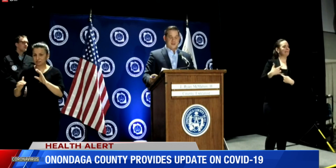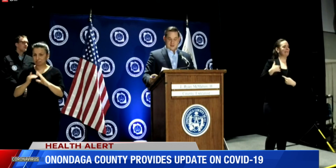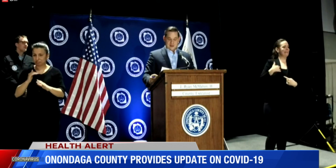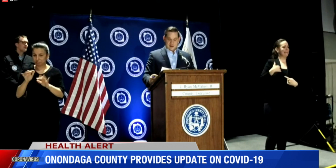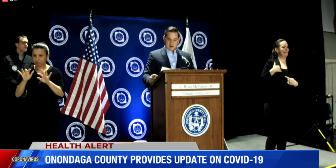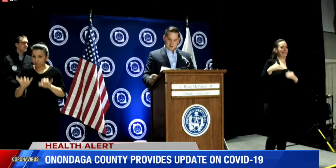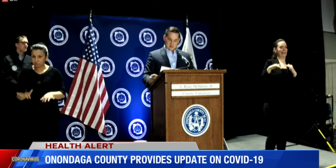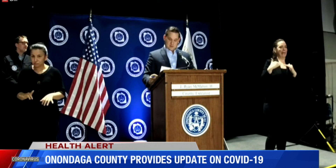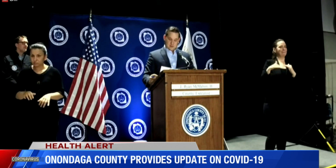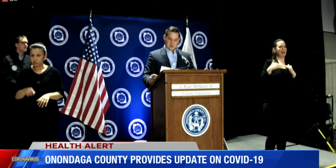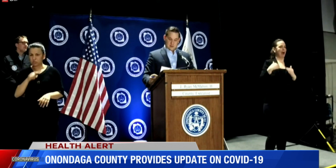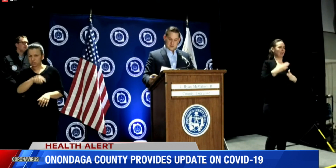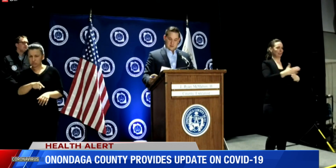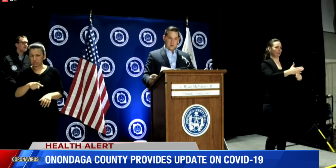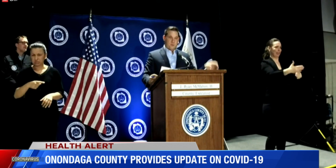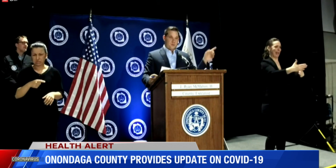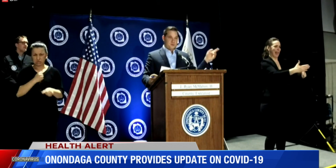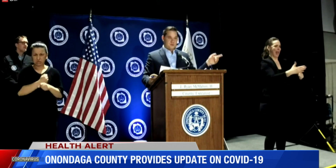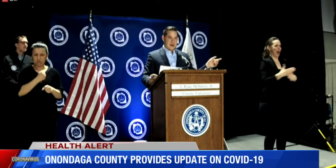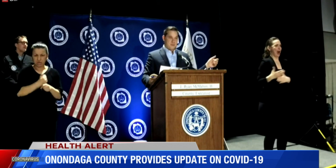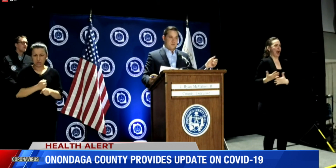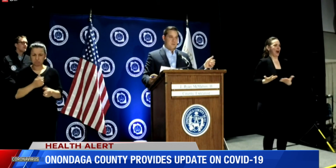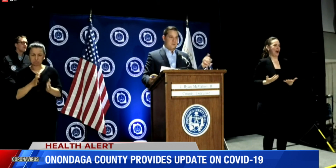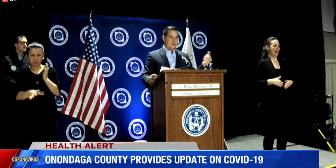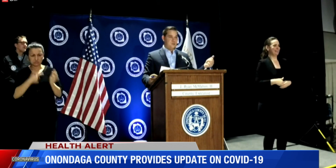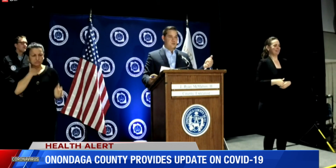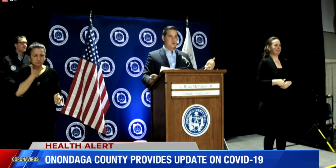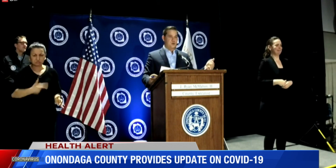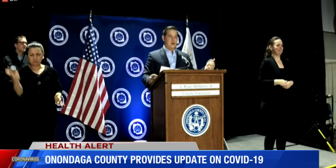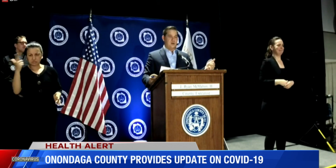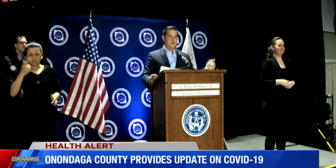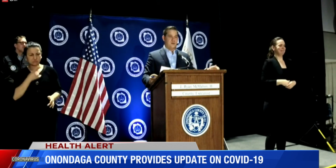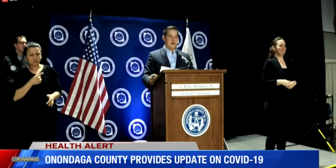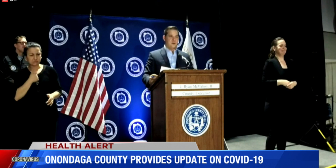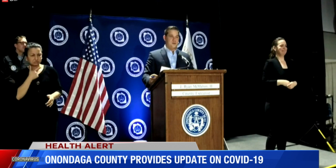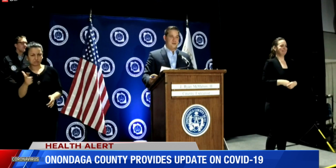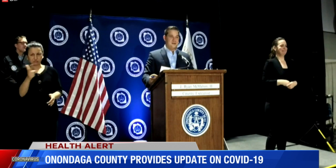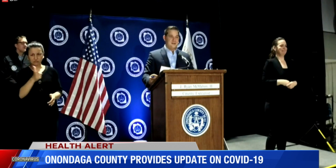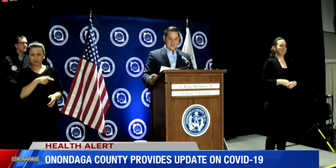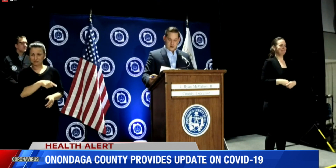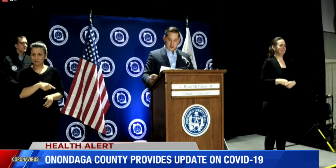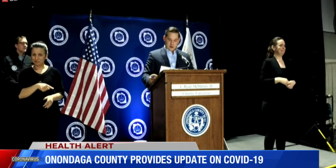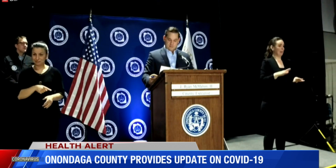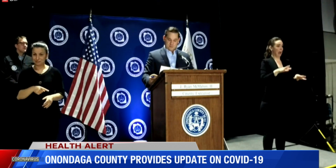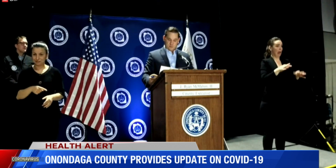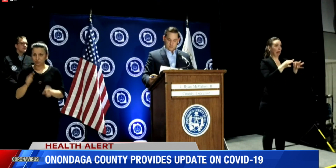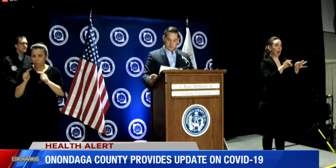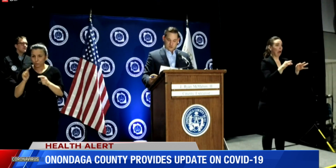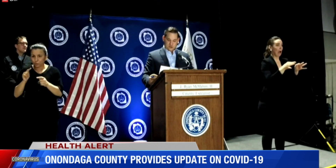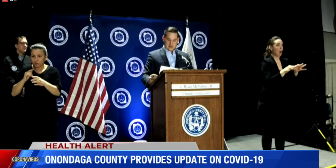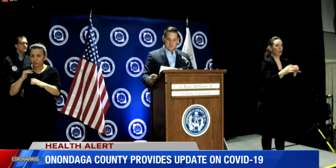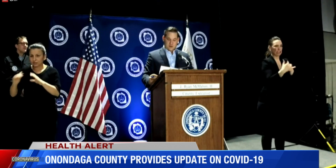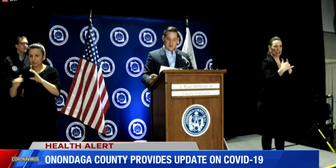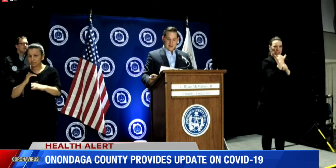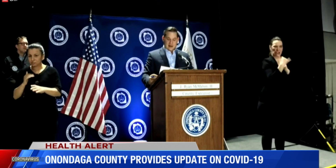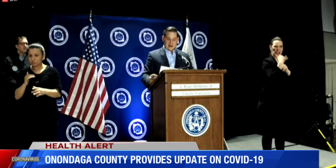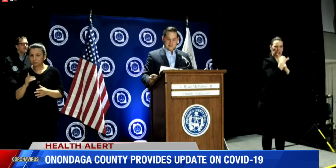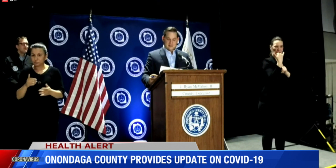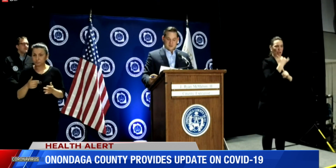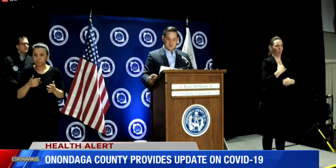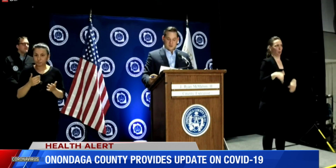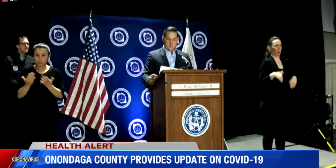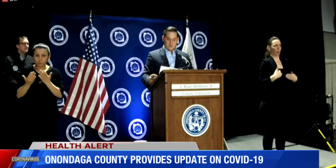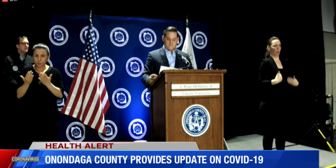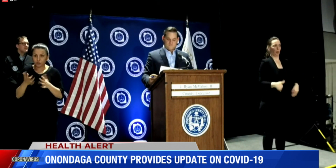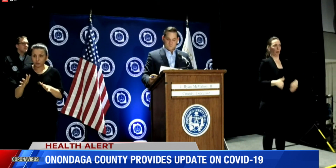fired. A couple of those have happened, but the language is so colorful, I don't think people would appreciate it. But I got